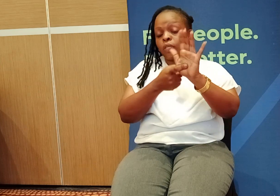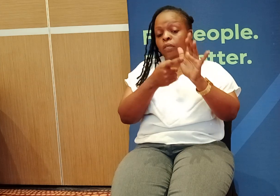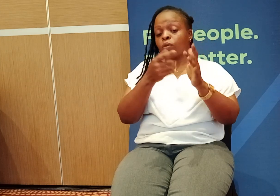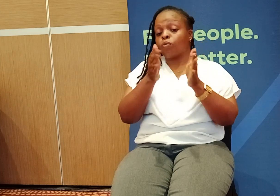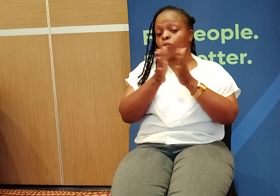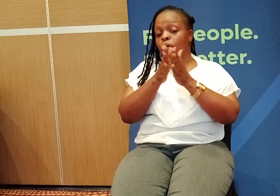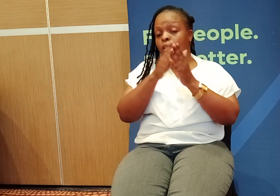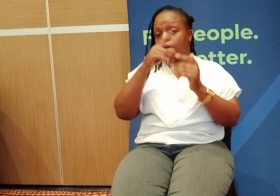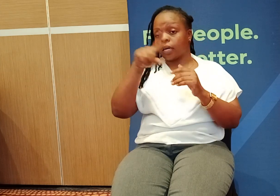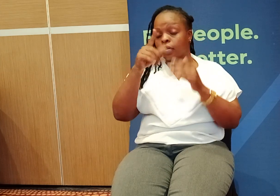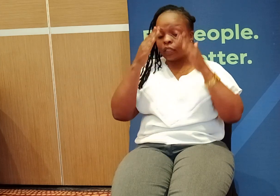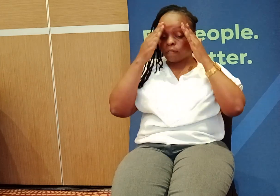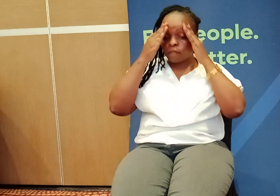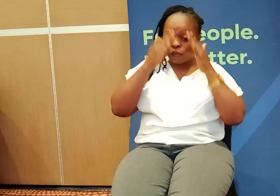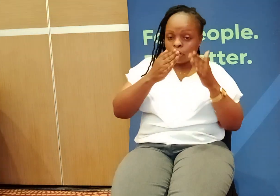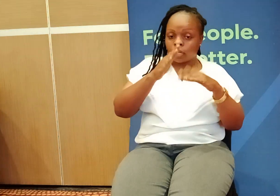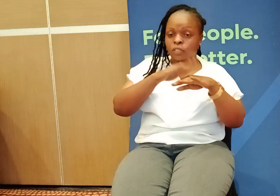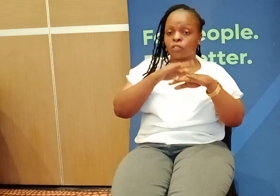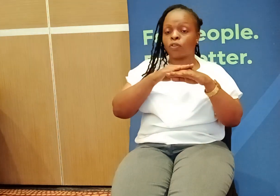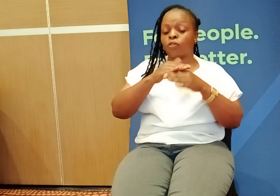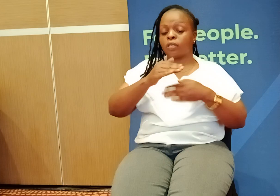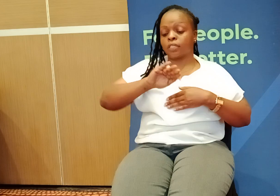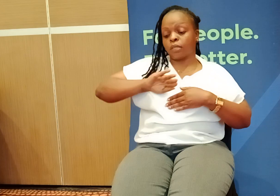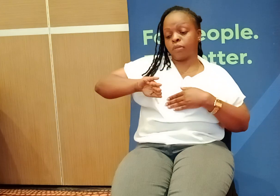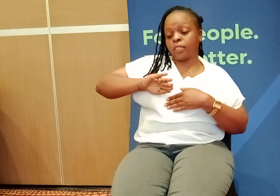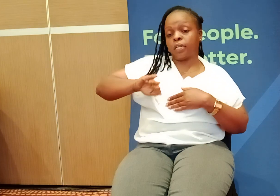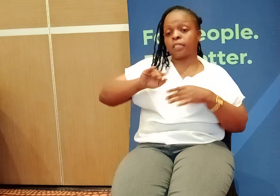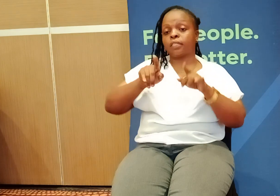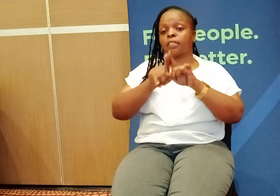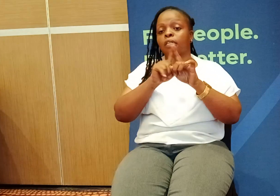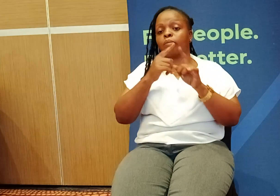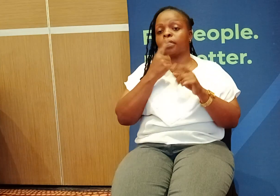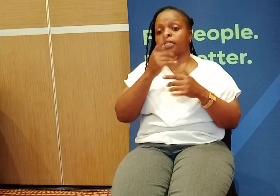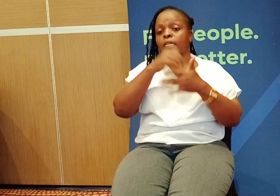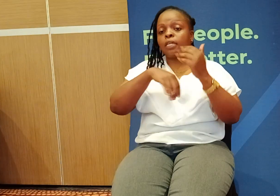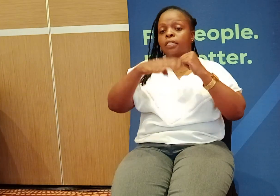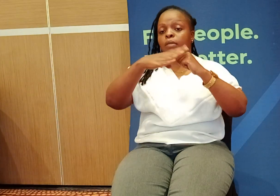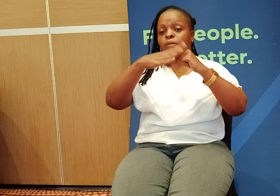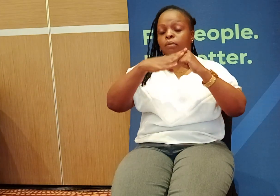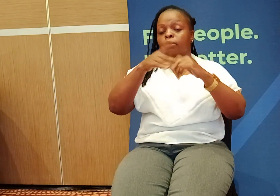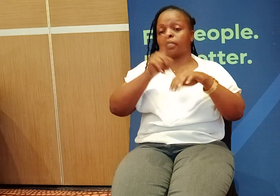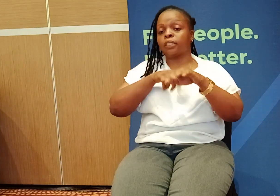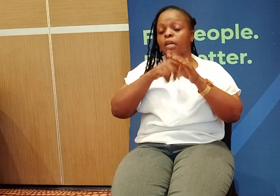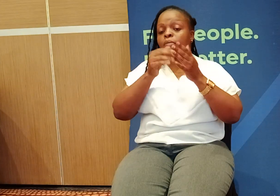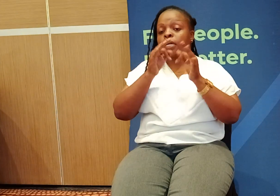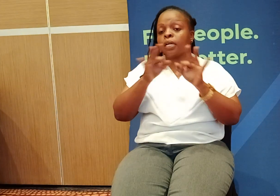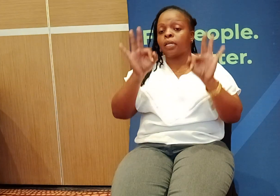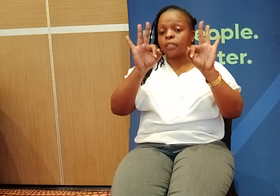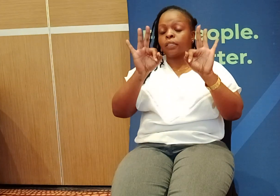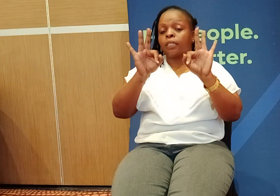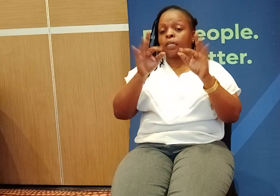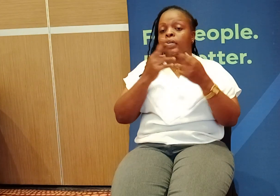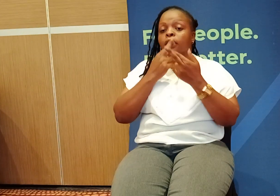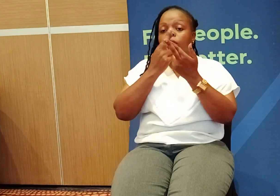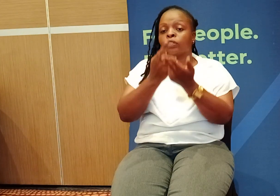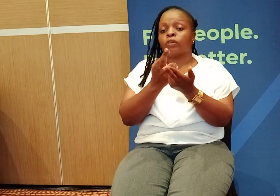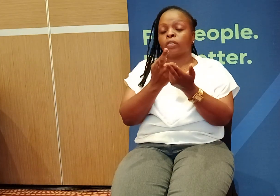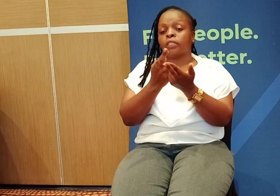focus on the subsidiaries. And like I said, in September, when we're releasing results, for